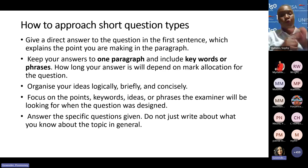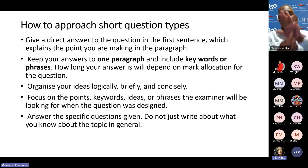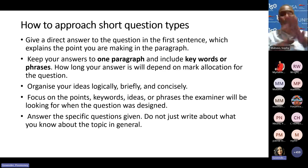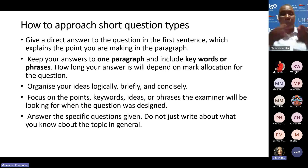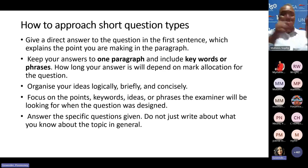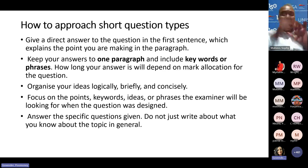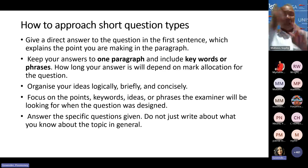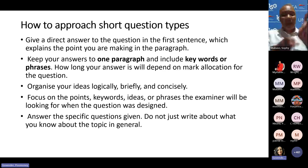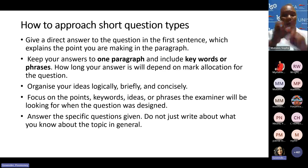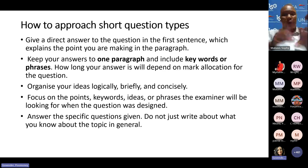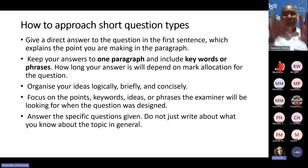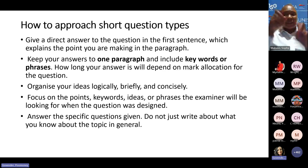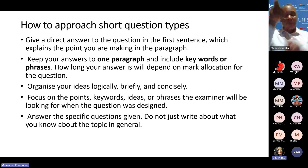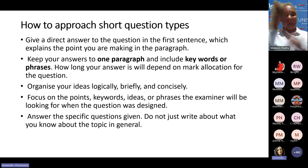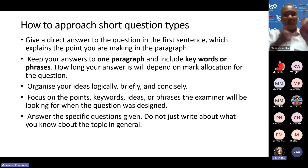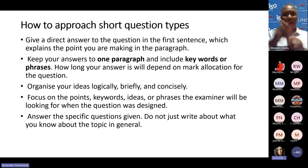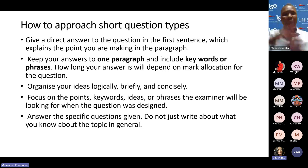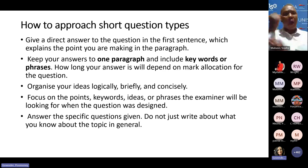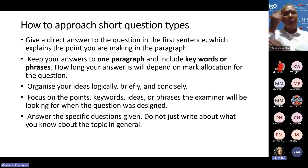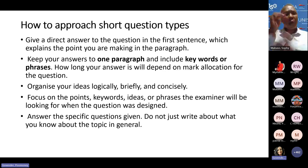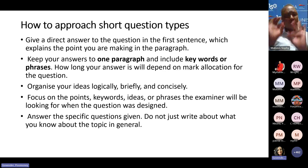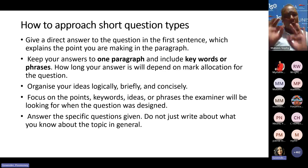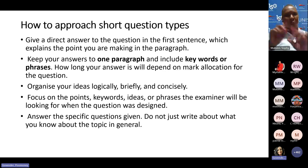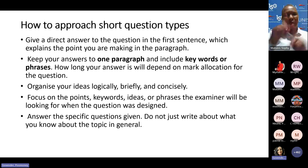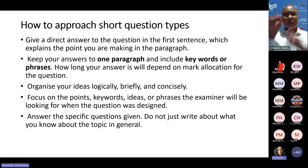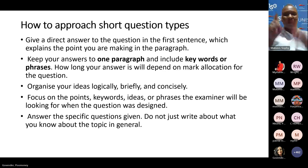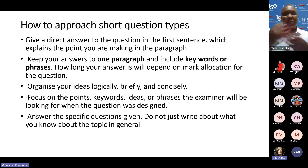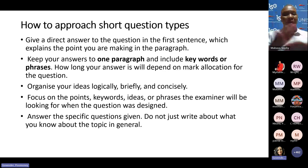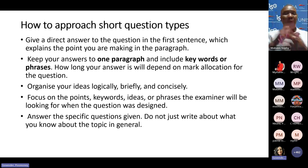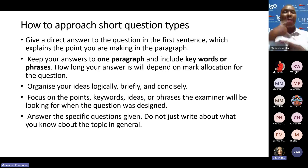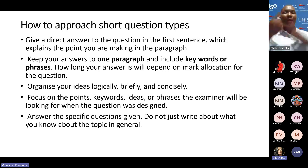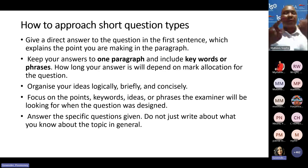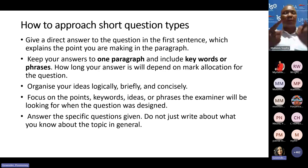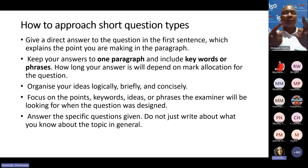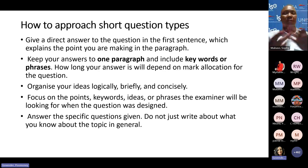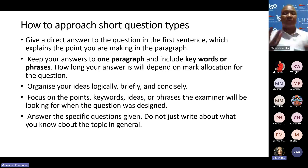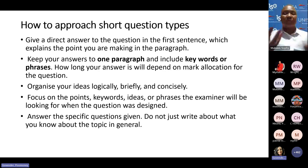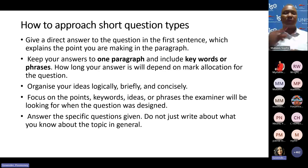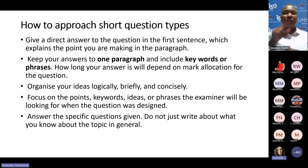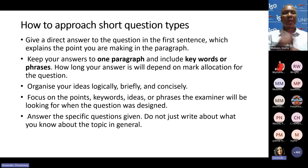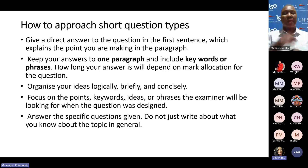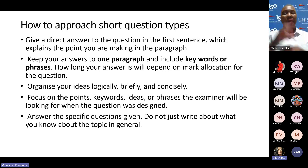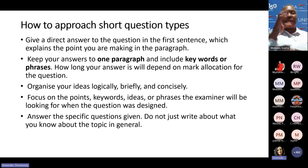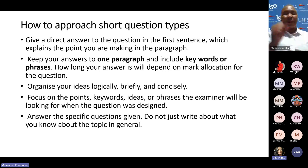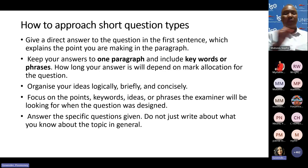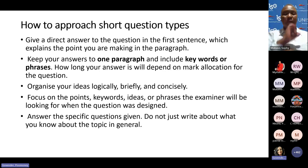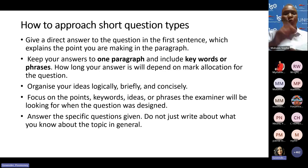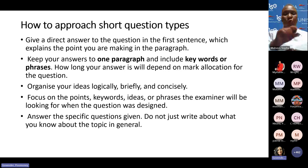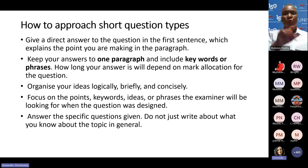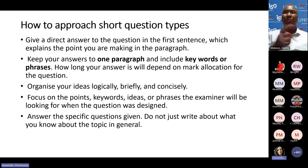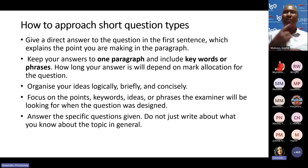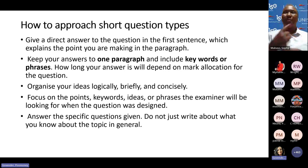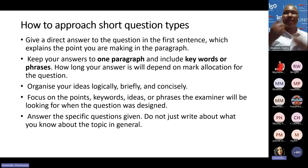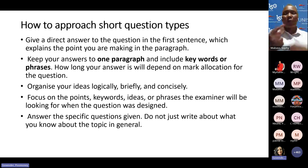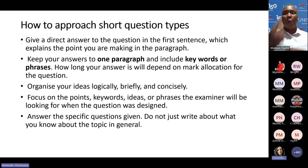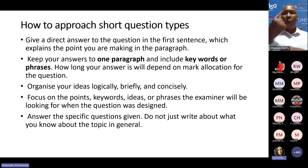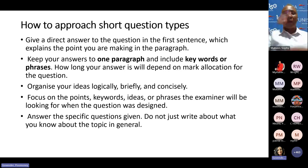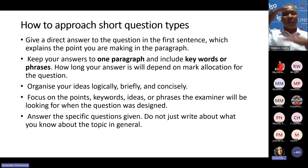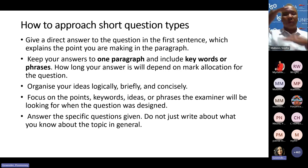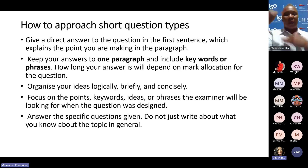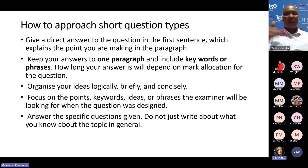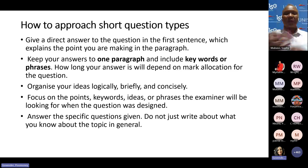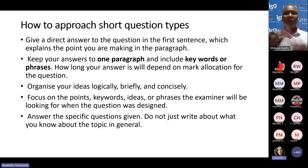examiner that you understand the question and you're able to answer. Keep your answers to one paragraph and include keywords